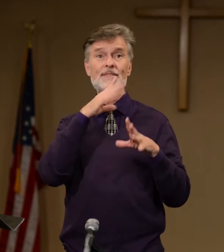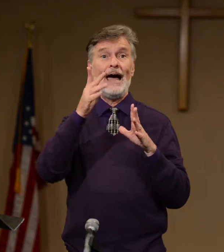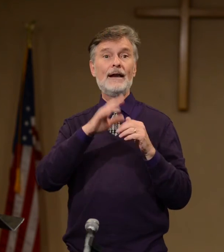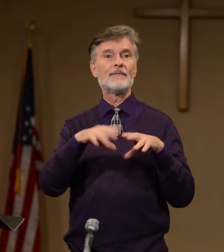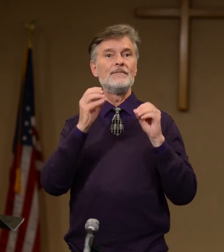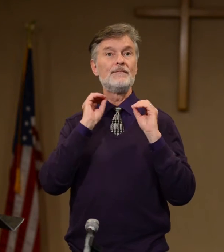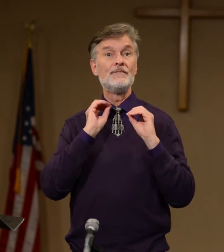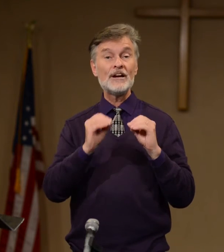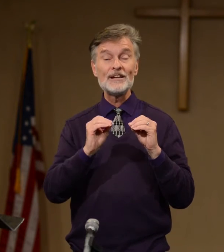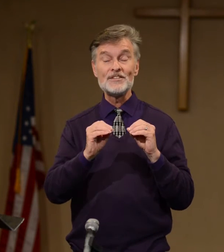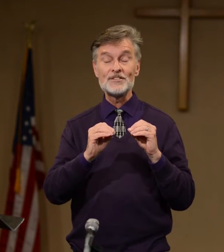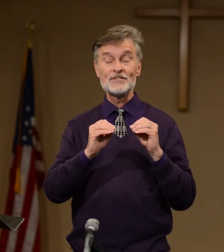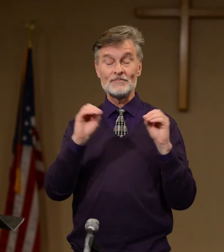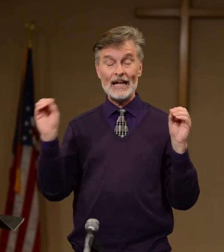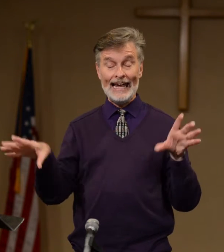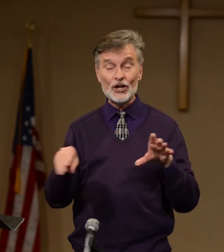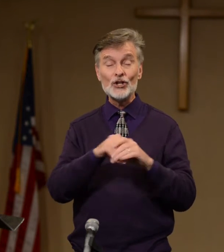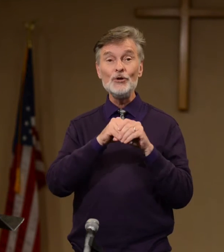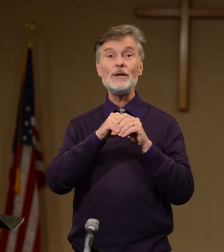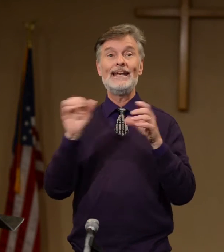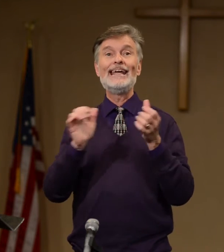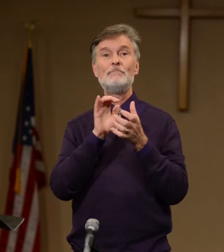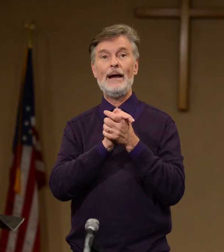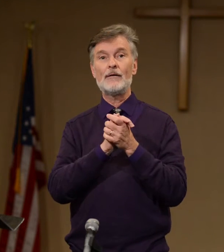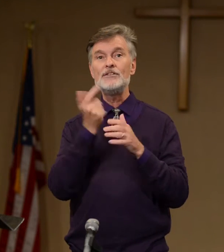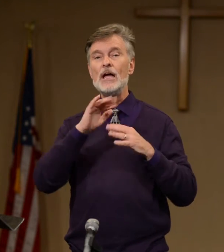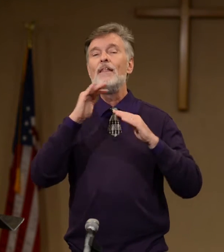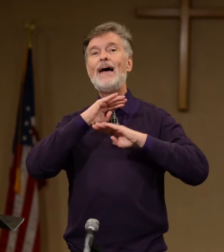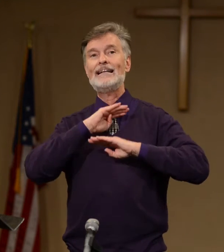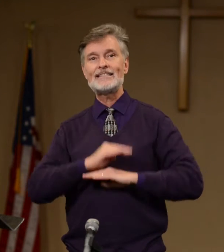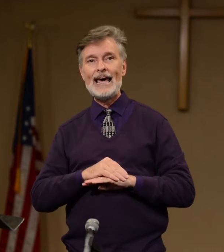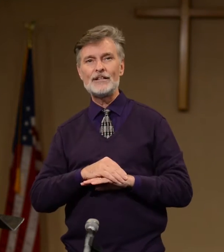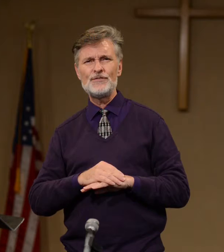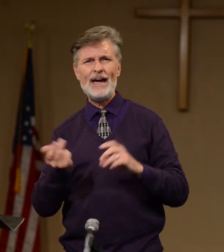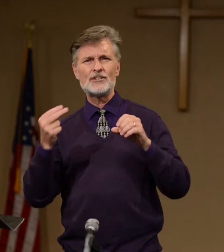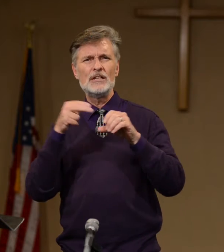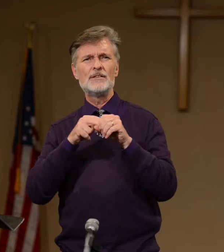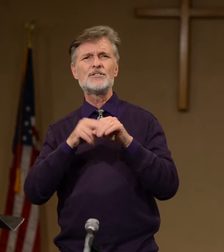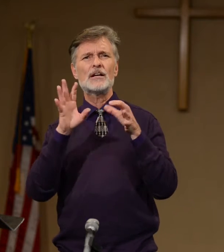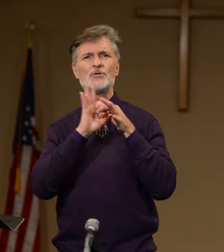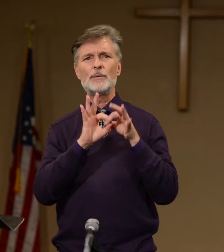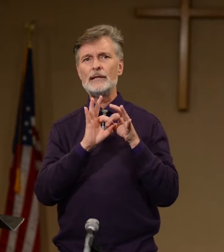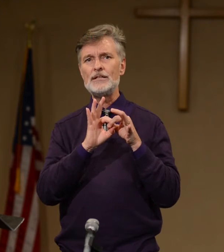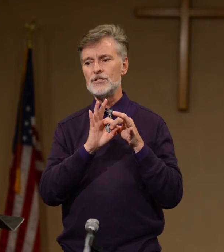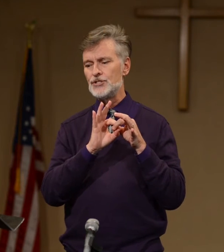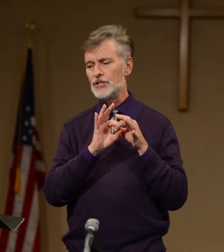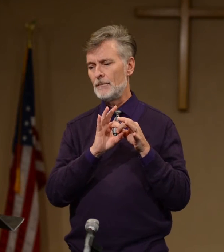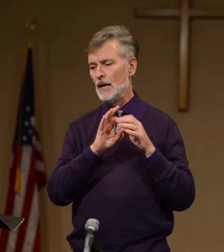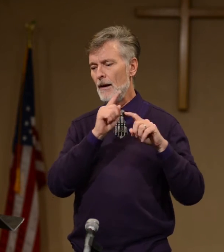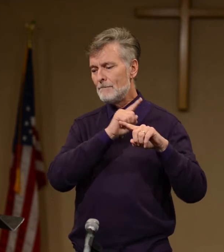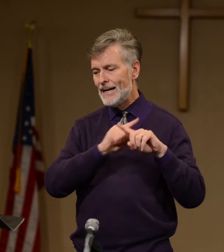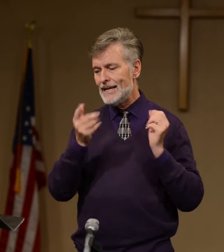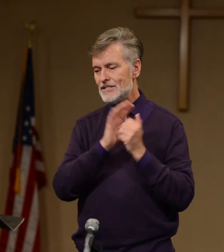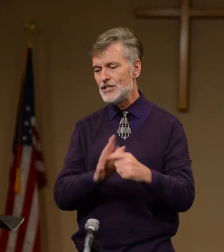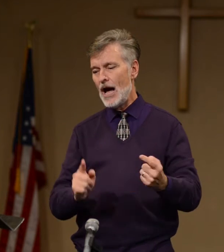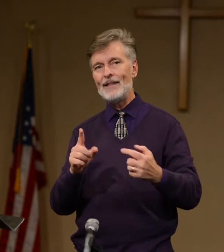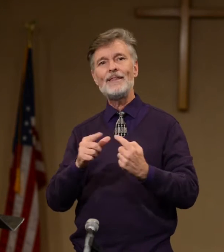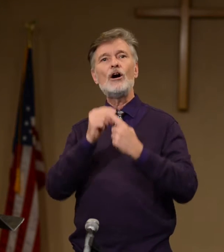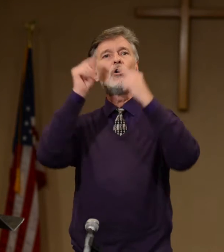that there is included in marriage that satisfaction in the sexual relationship. But it is not the